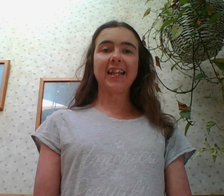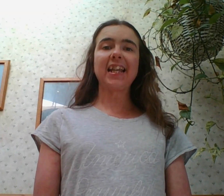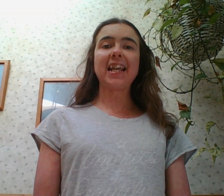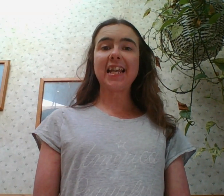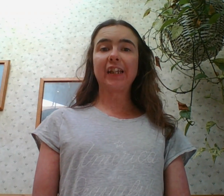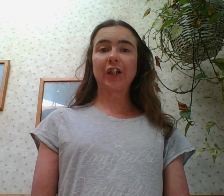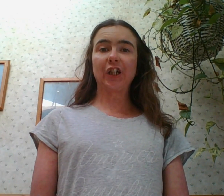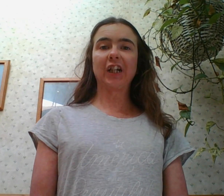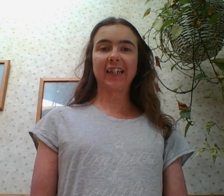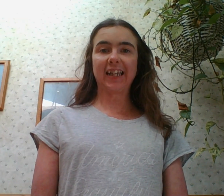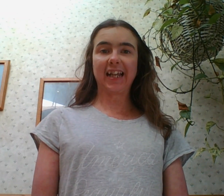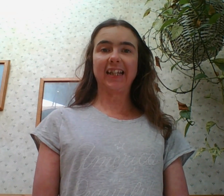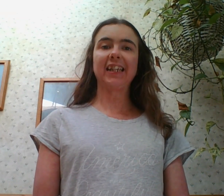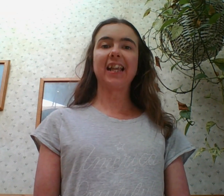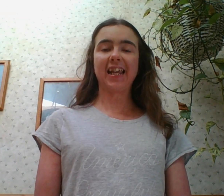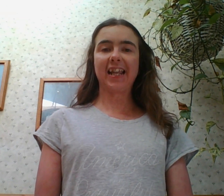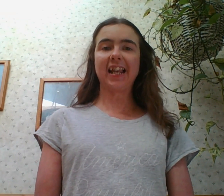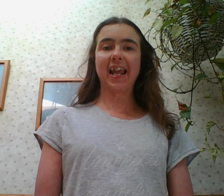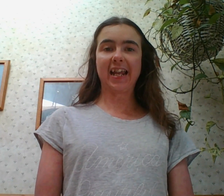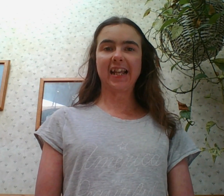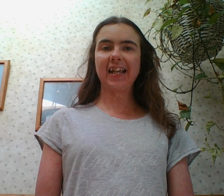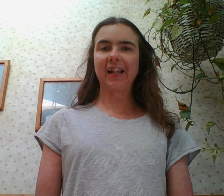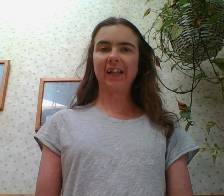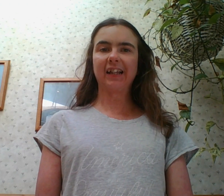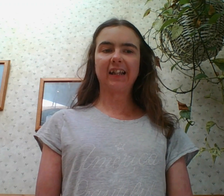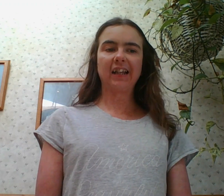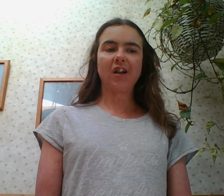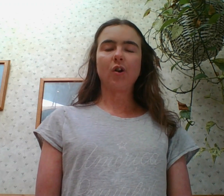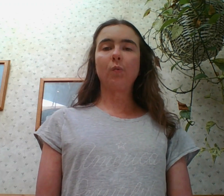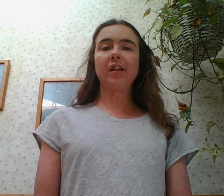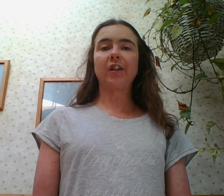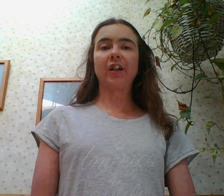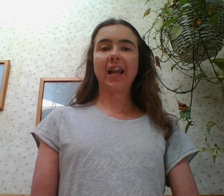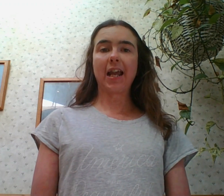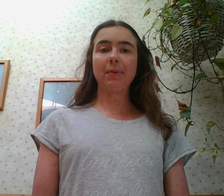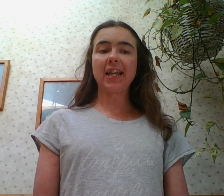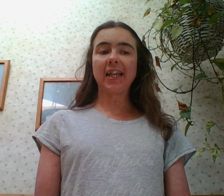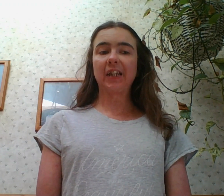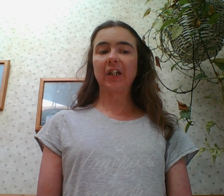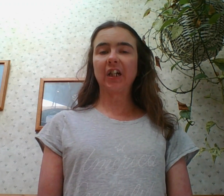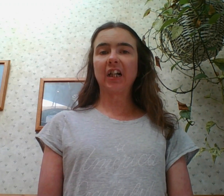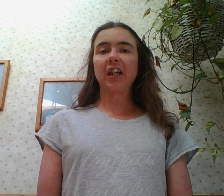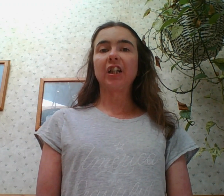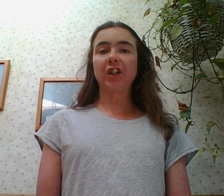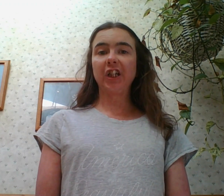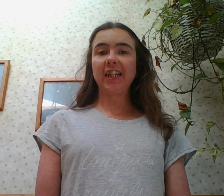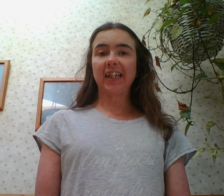easy Easter signs in ASL. We'll learn Happy Easter,